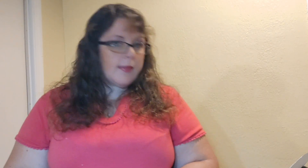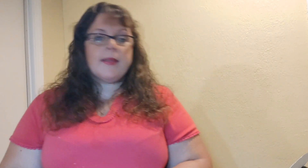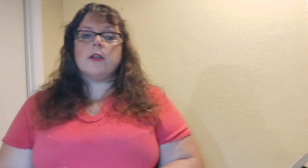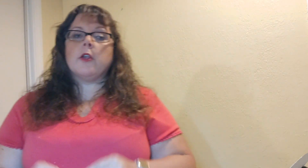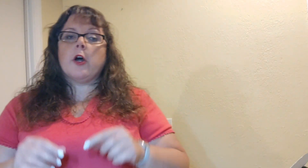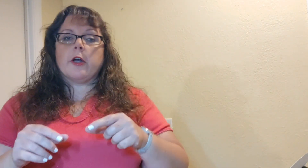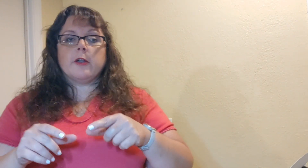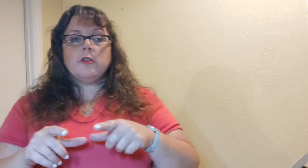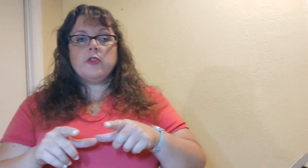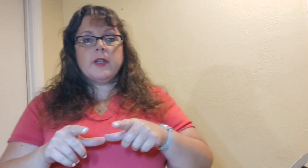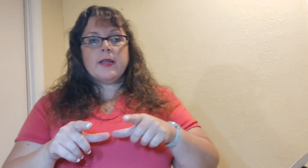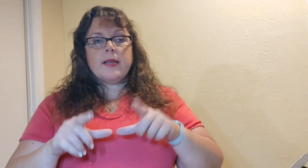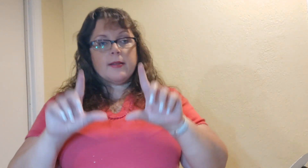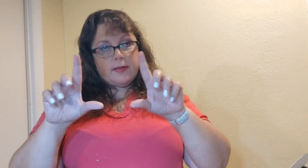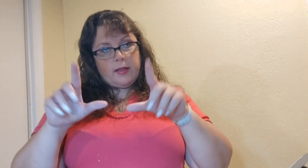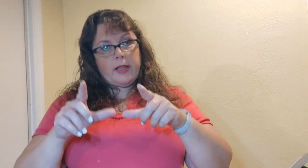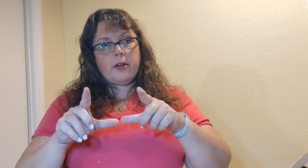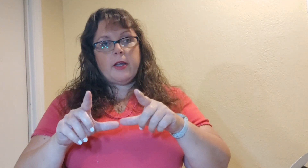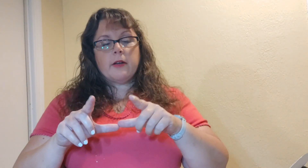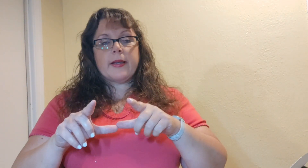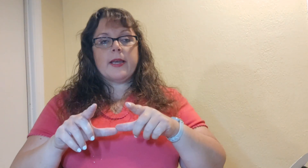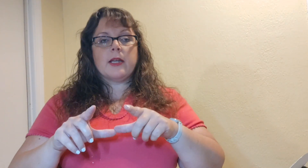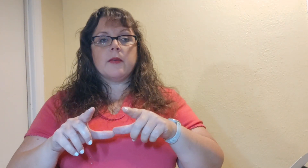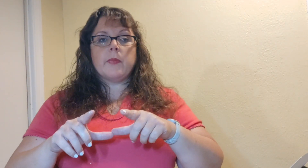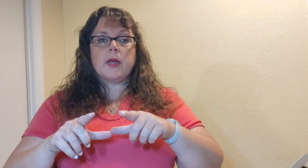And then large is the letter L again, but